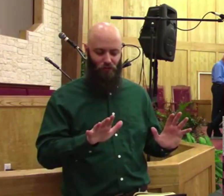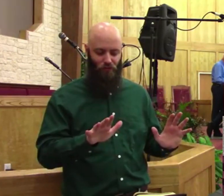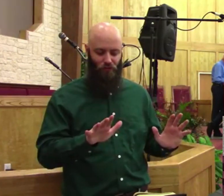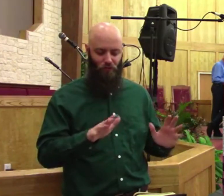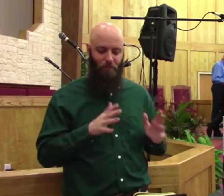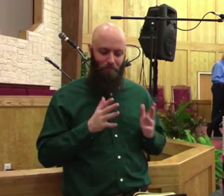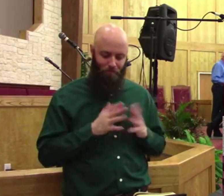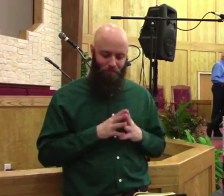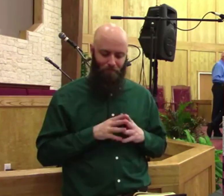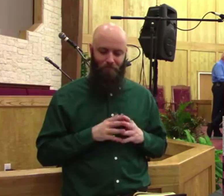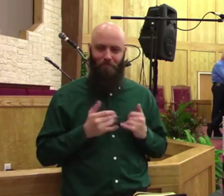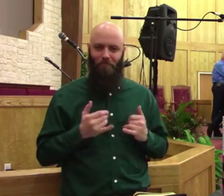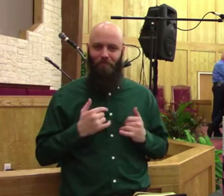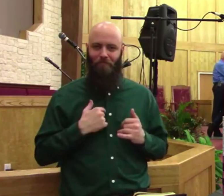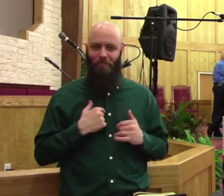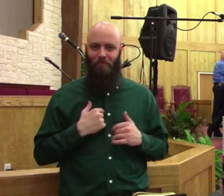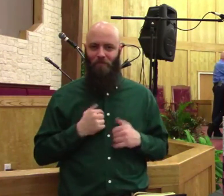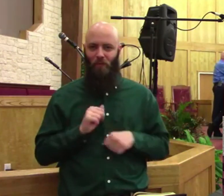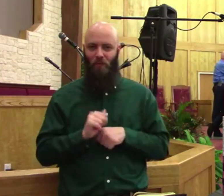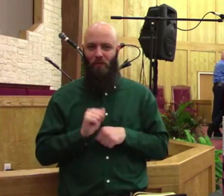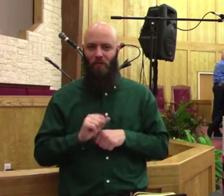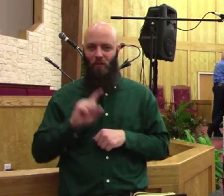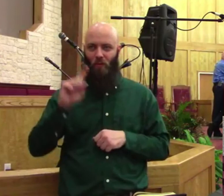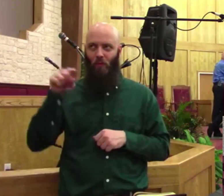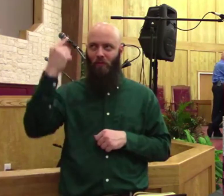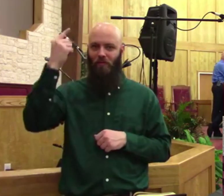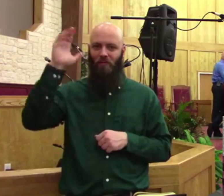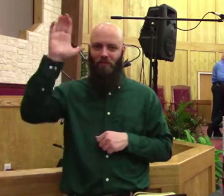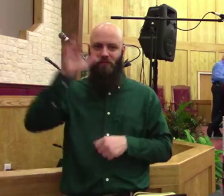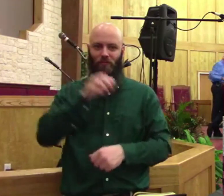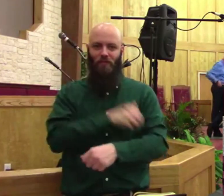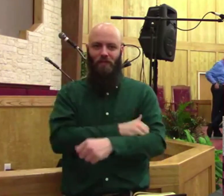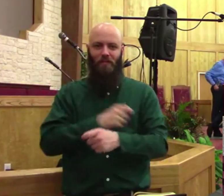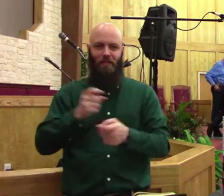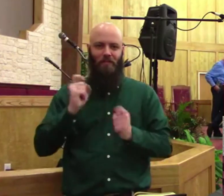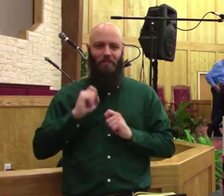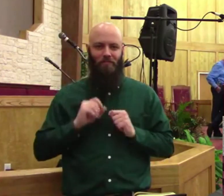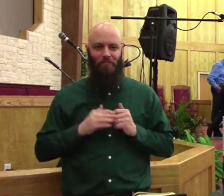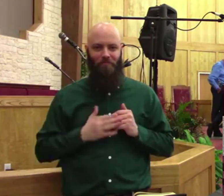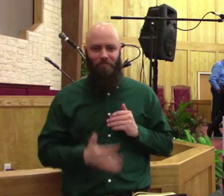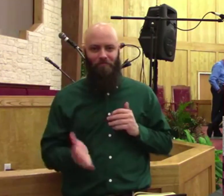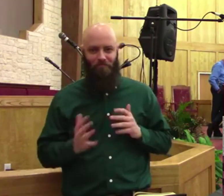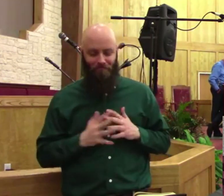so I'm working on the strength that only God can provide from now on.